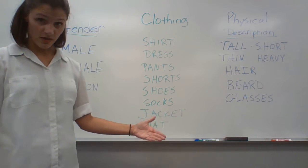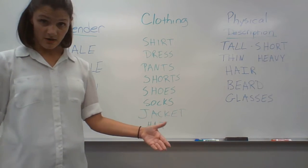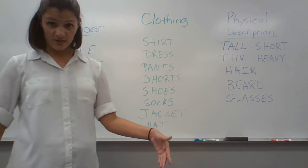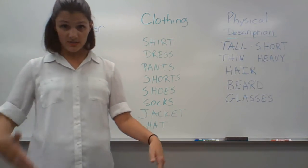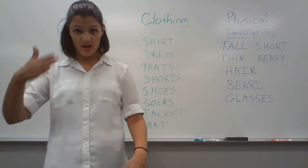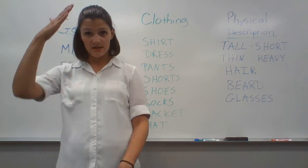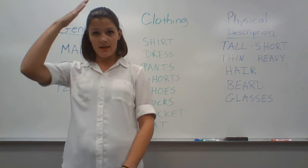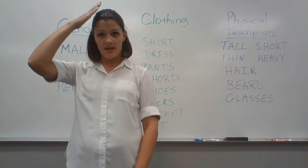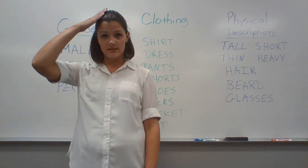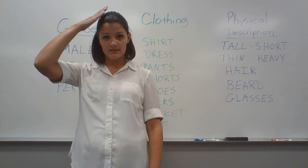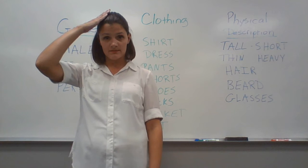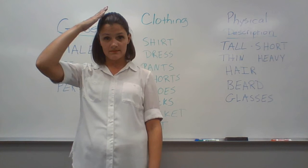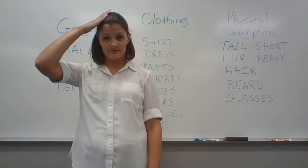Generic sign.